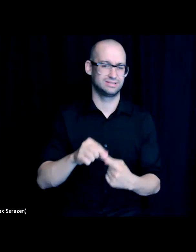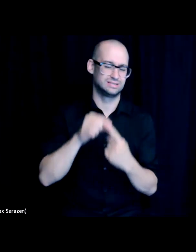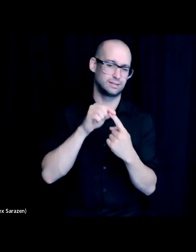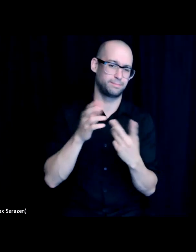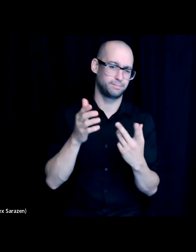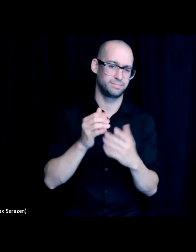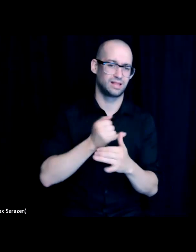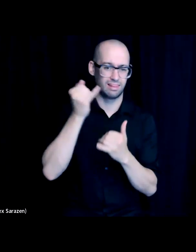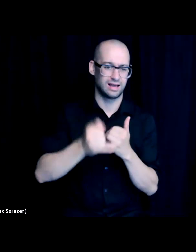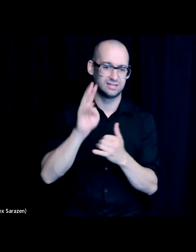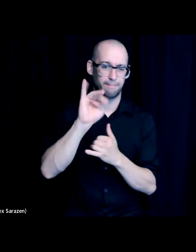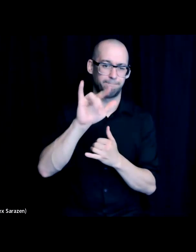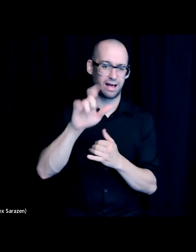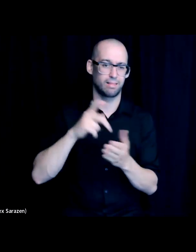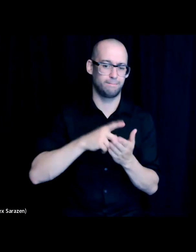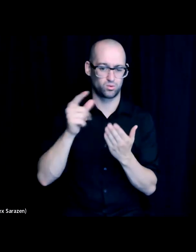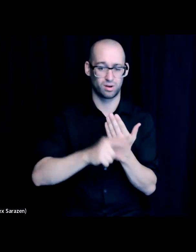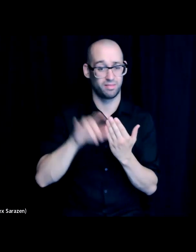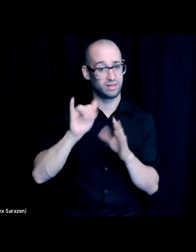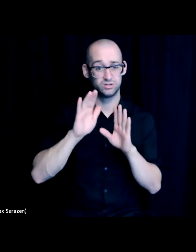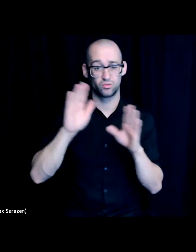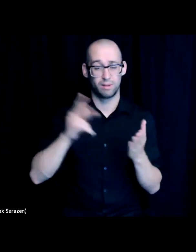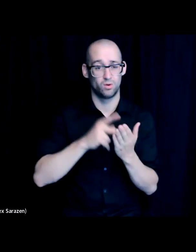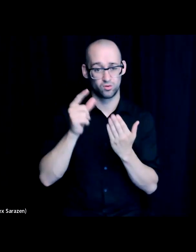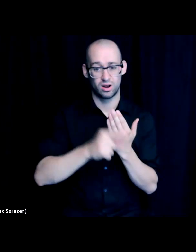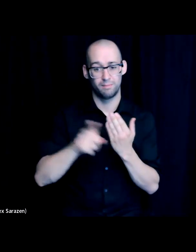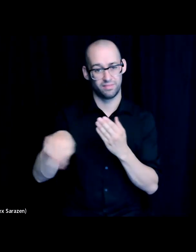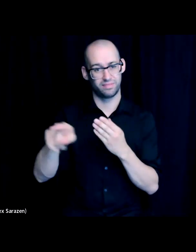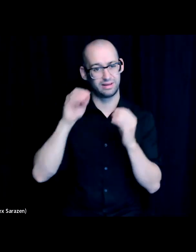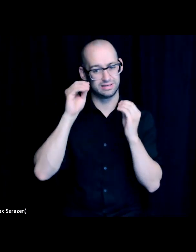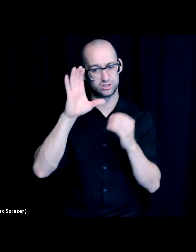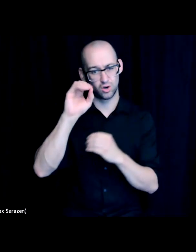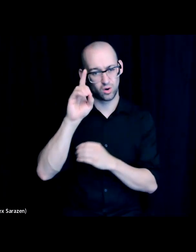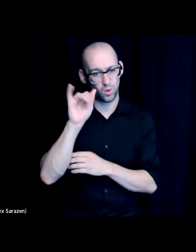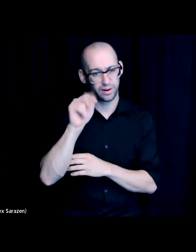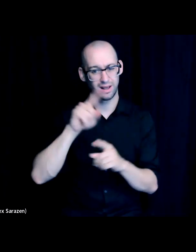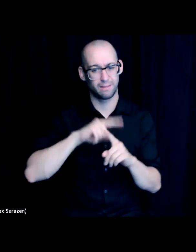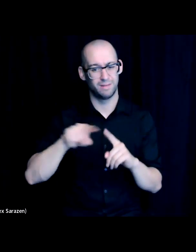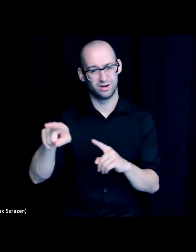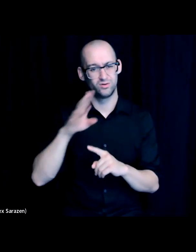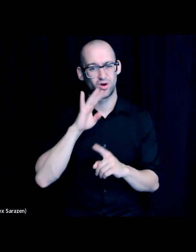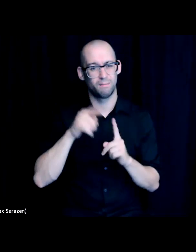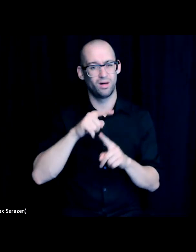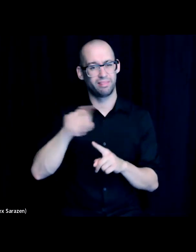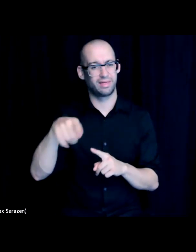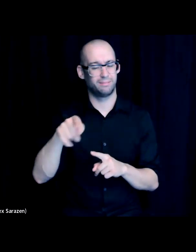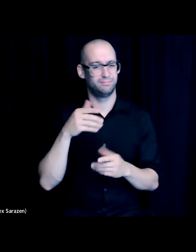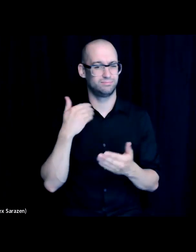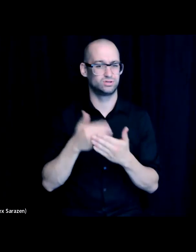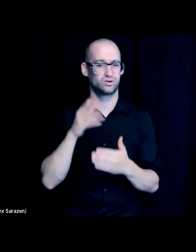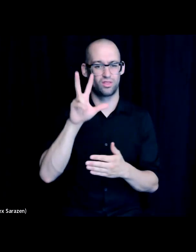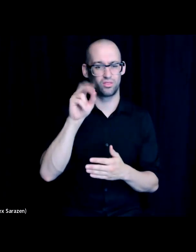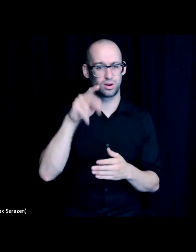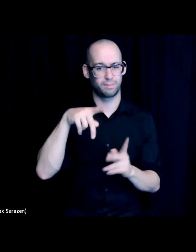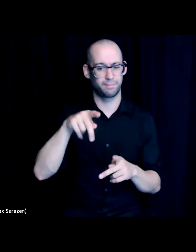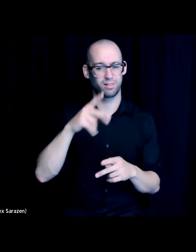Last Mile program. And that's a great program, and they teach coding, but you're talking about them reaching maybe 30 people per